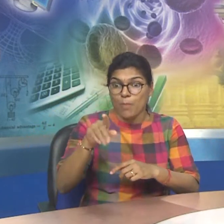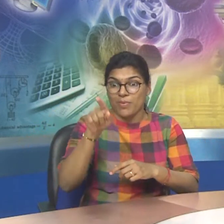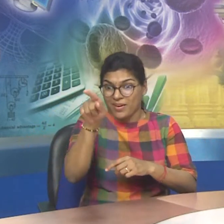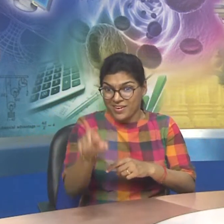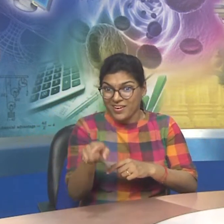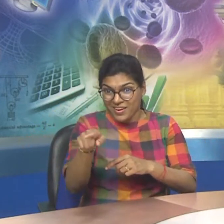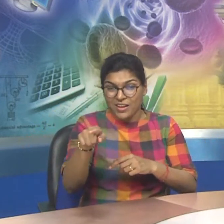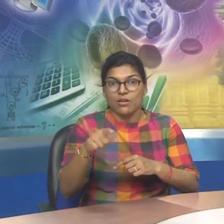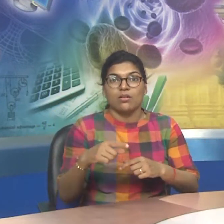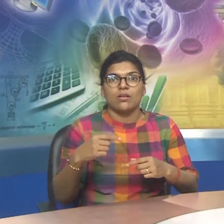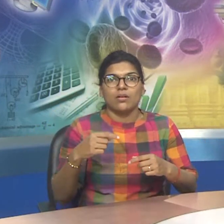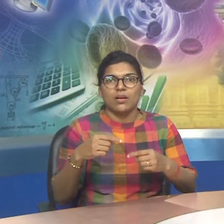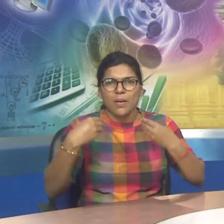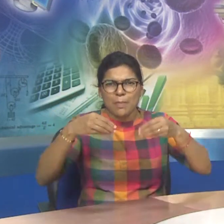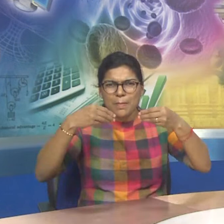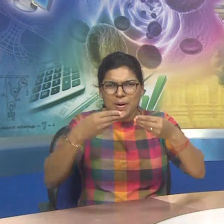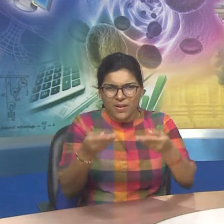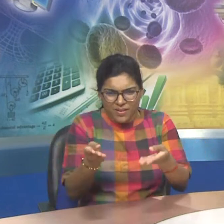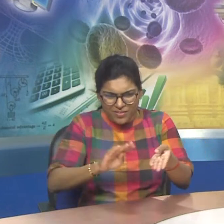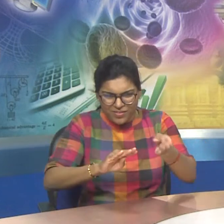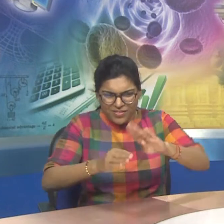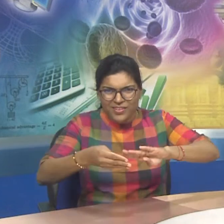that if she folded